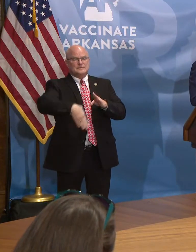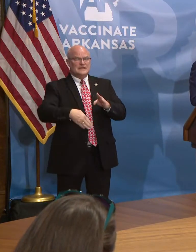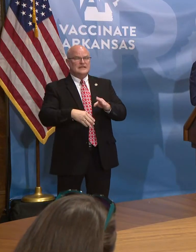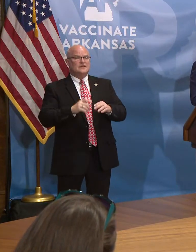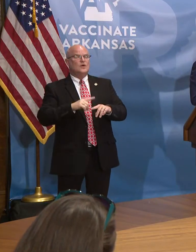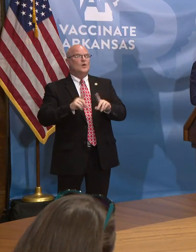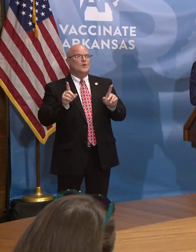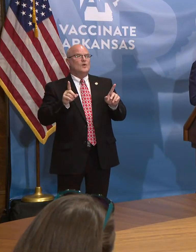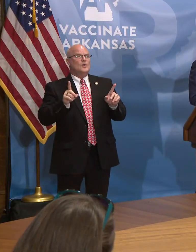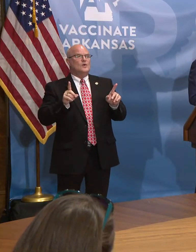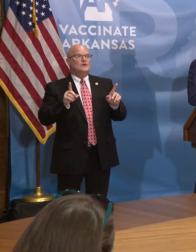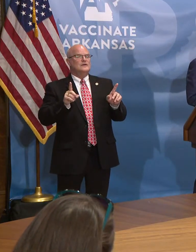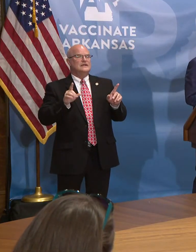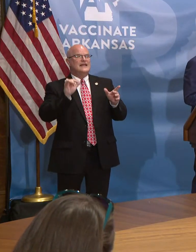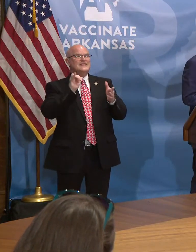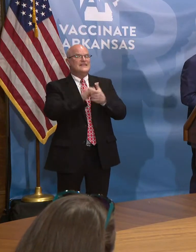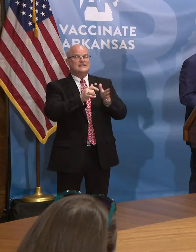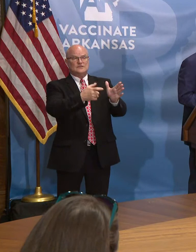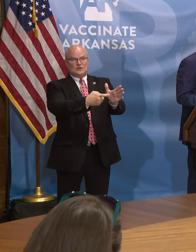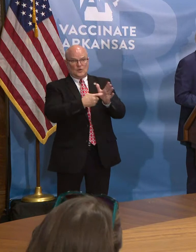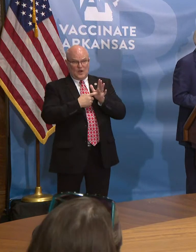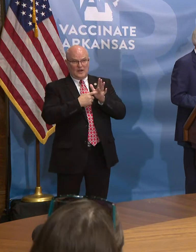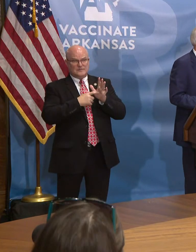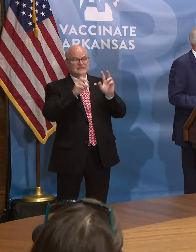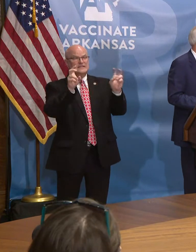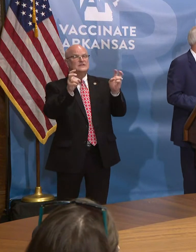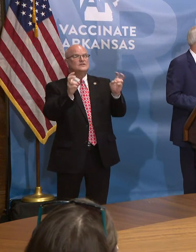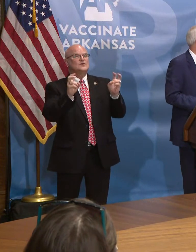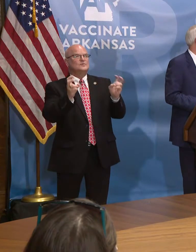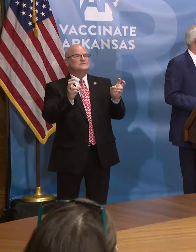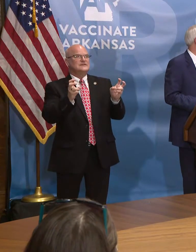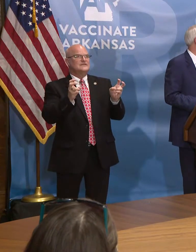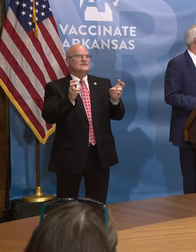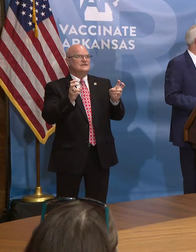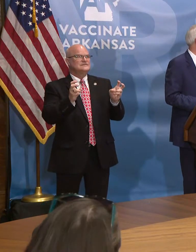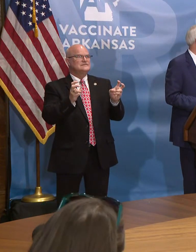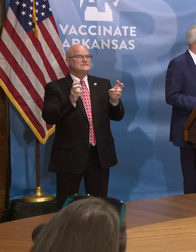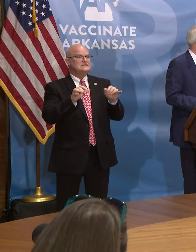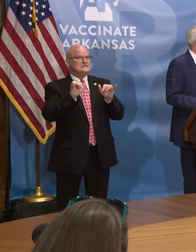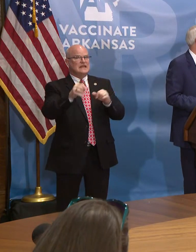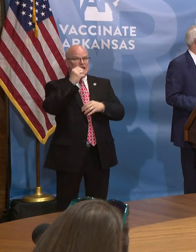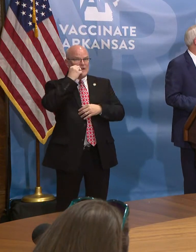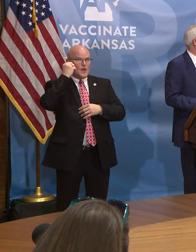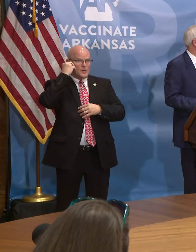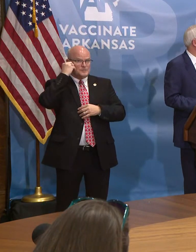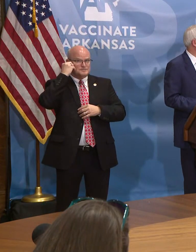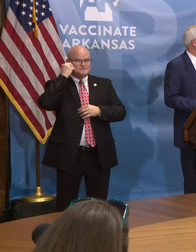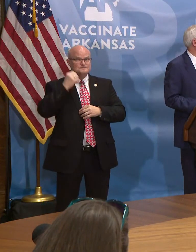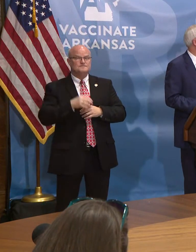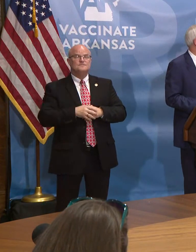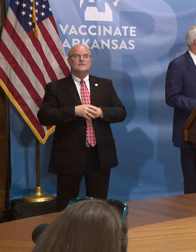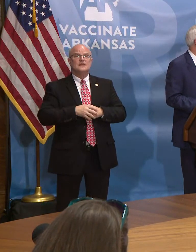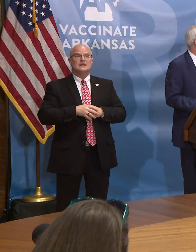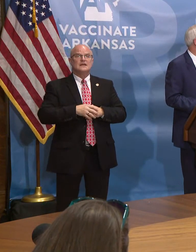or unvaccinated. That's the requirement in terms of staying at home. In terms